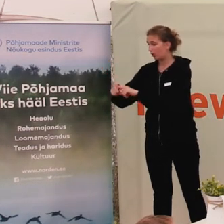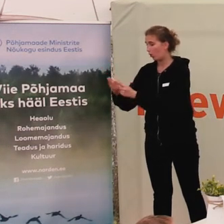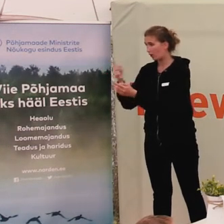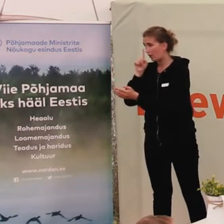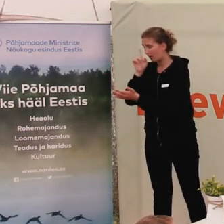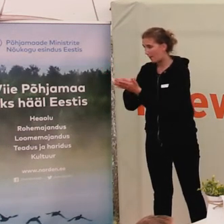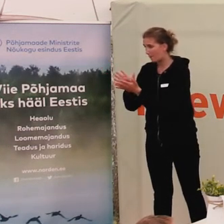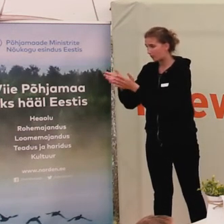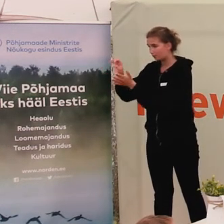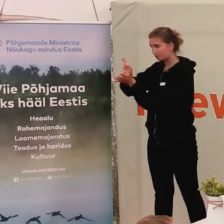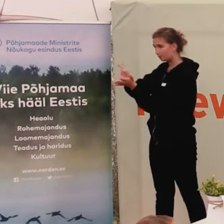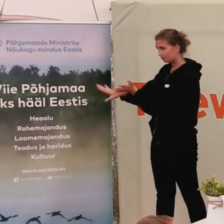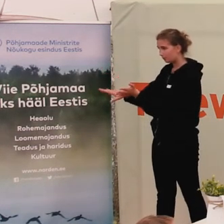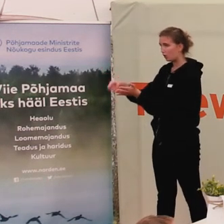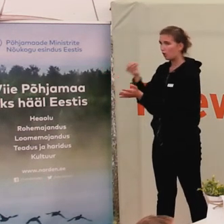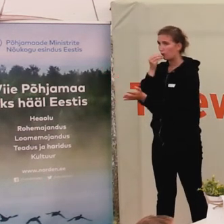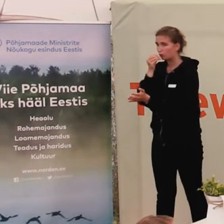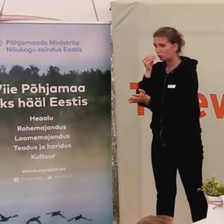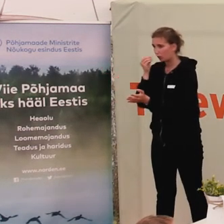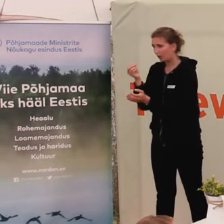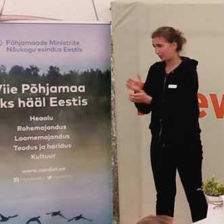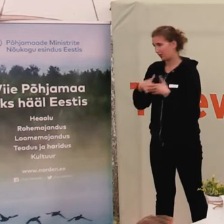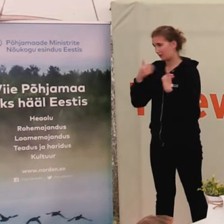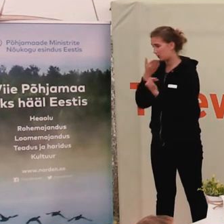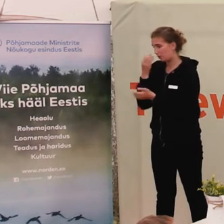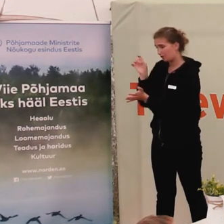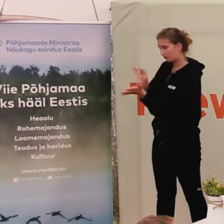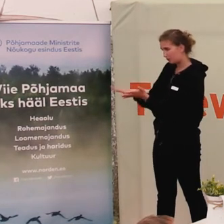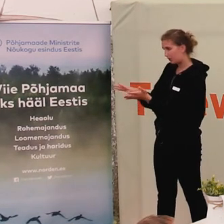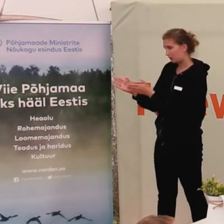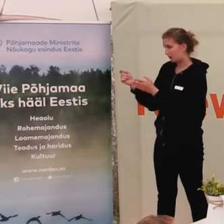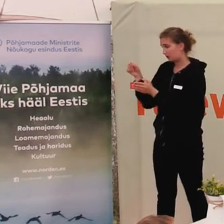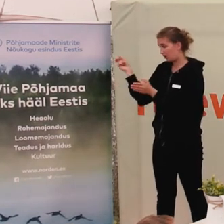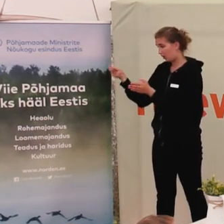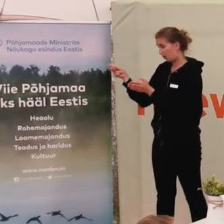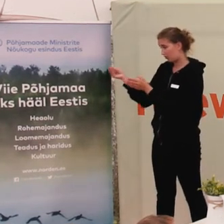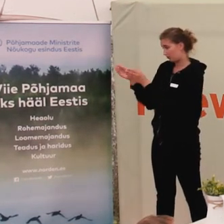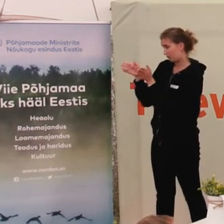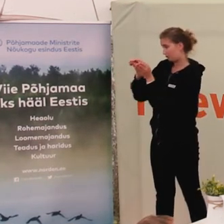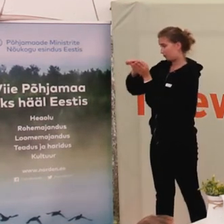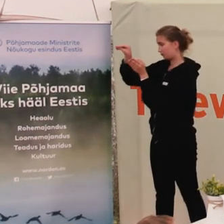the conventional fuels, and channel them to the clean tech and to the